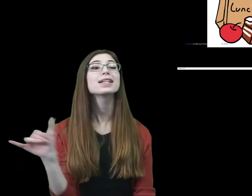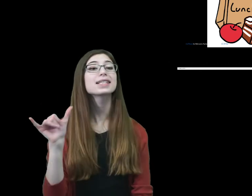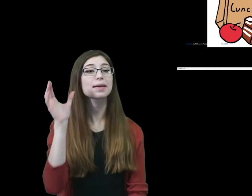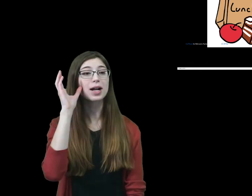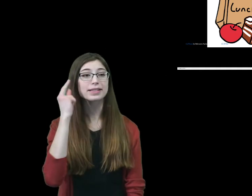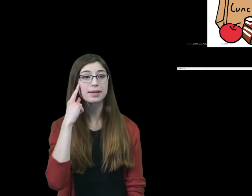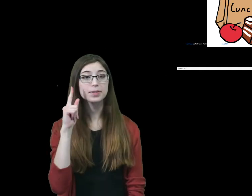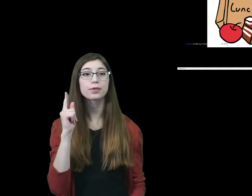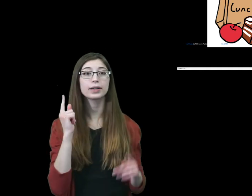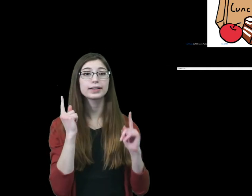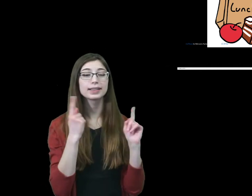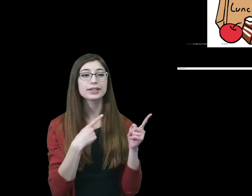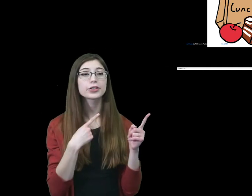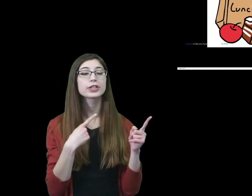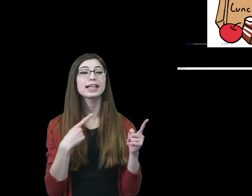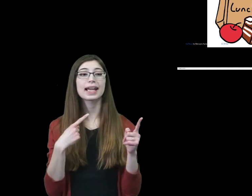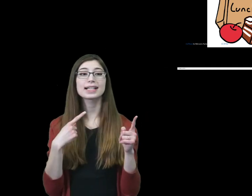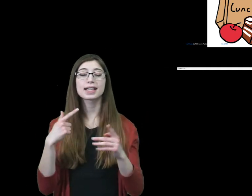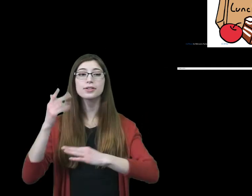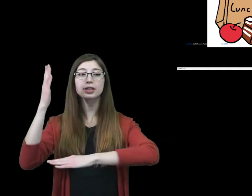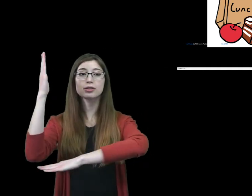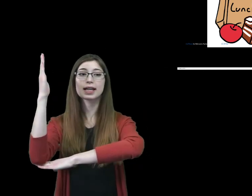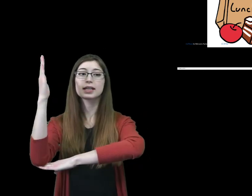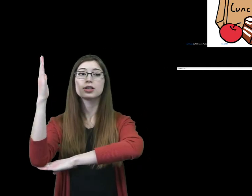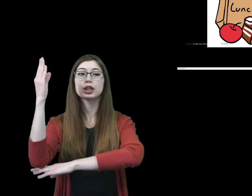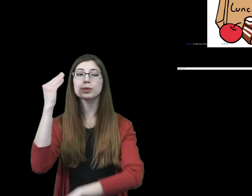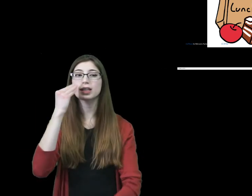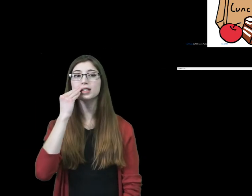Same concept for lunch. In ASL, you sign noon, eat.